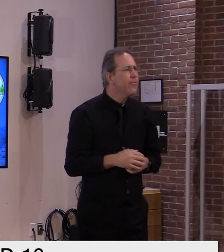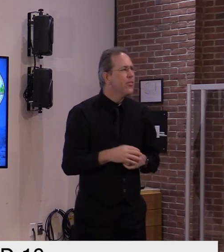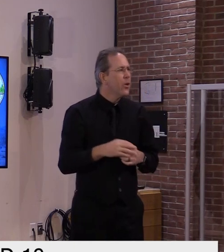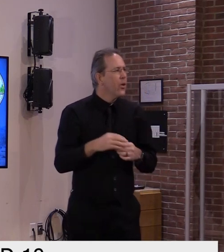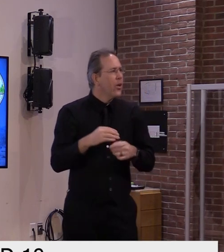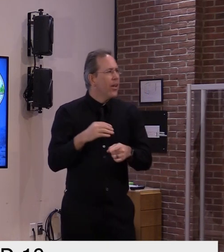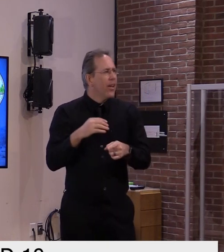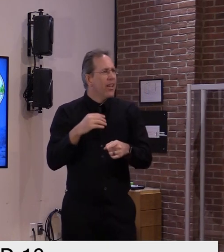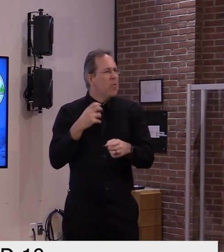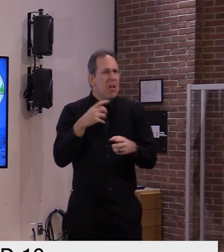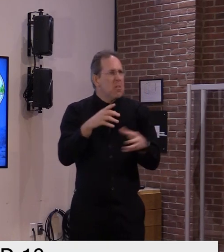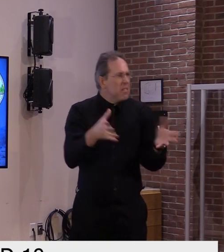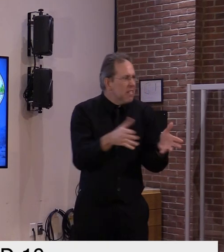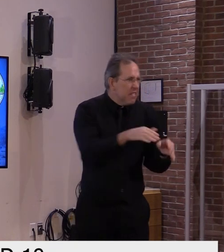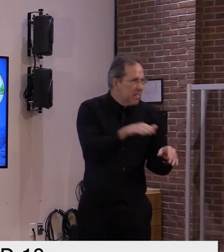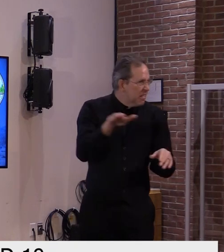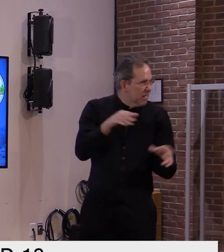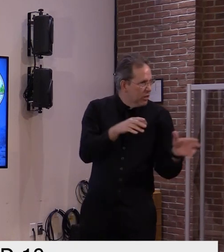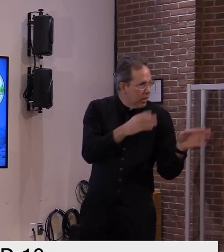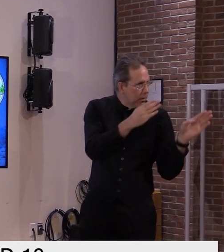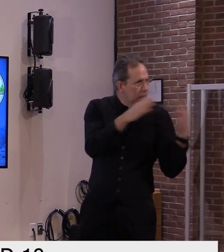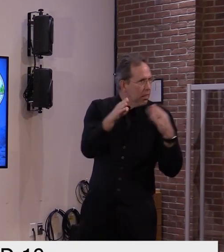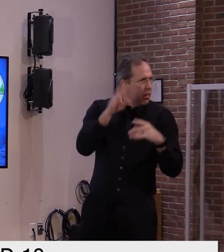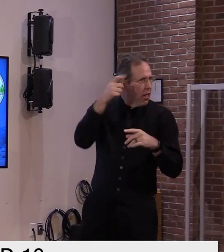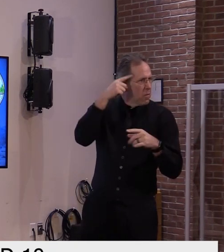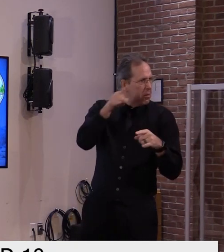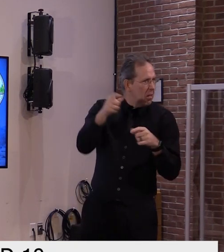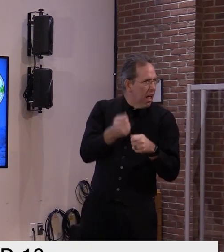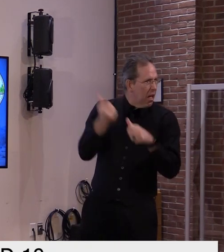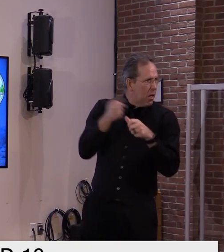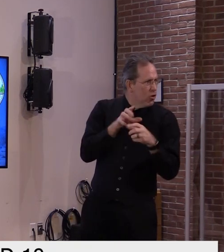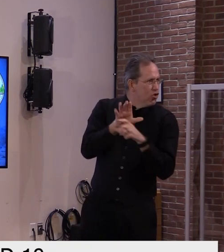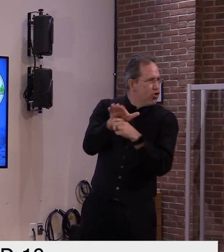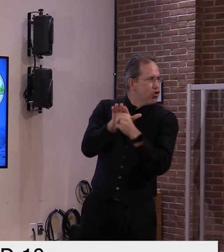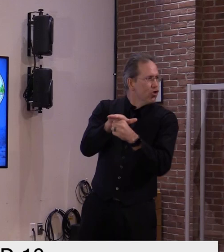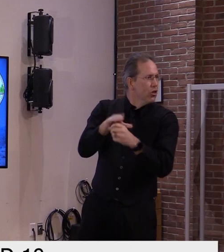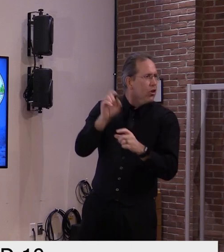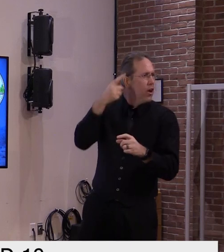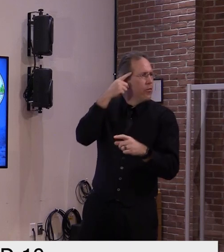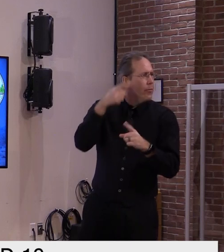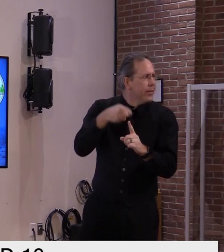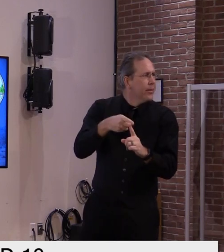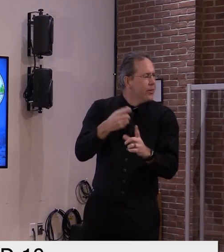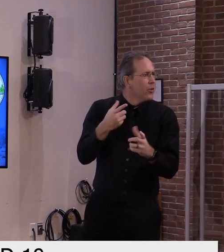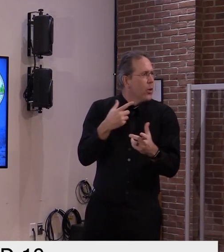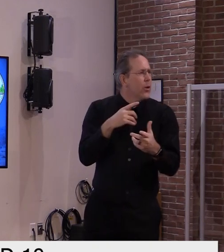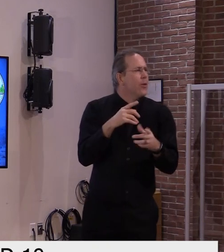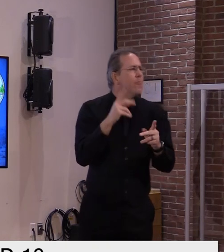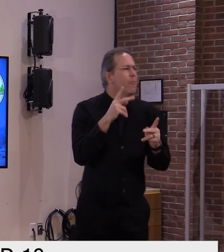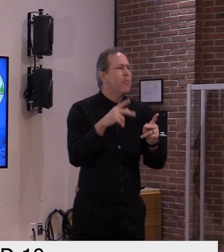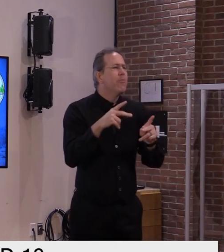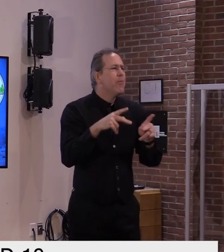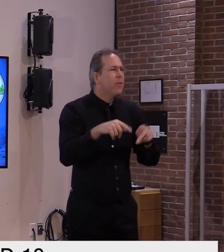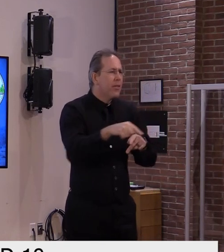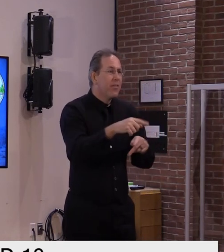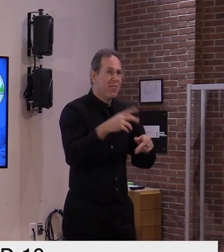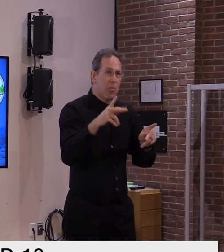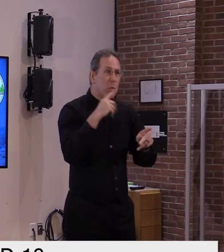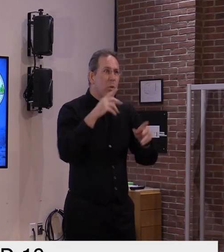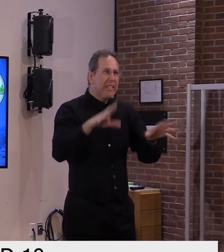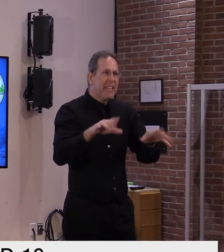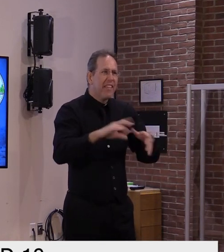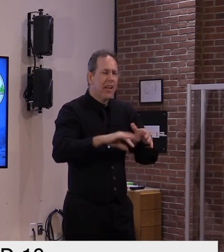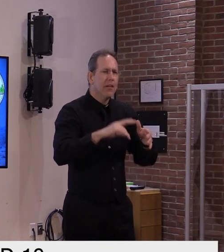I just want them to be aware of what they're doing and the reasons they're being asked to do it. And I think